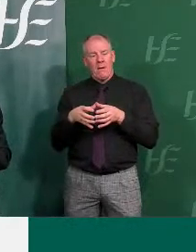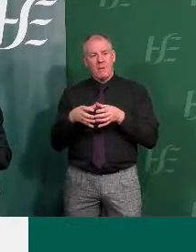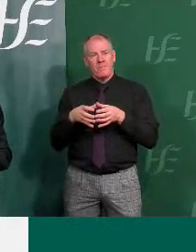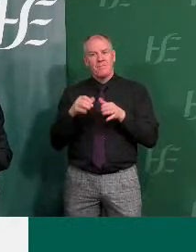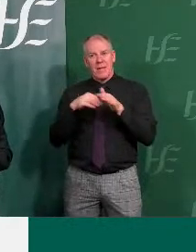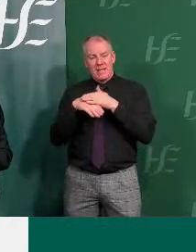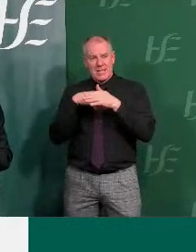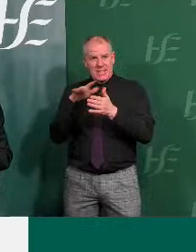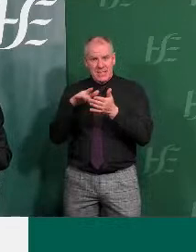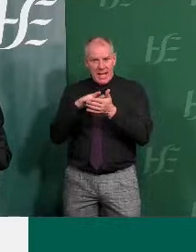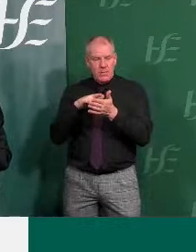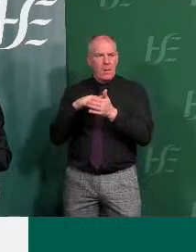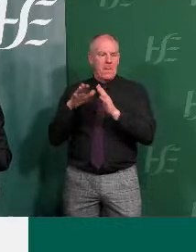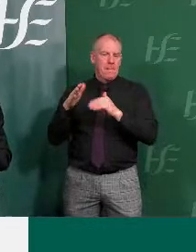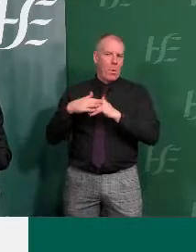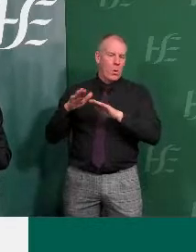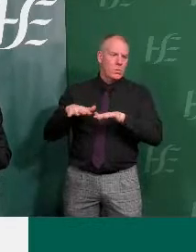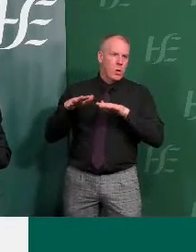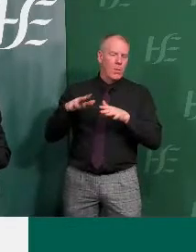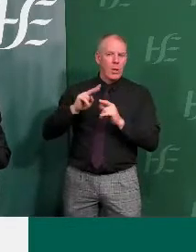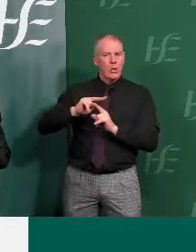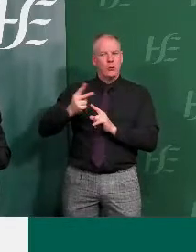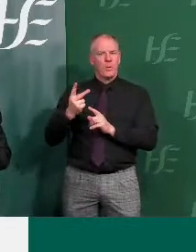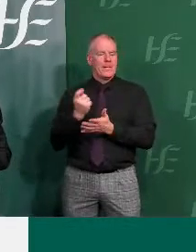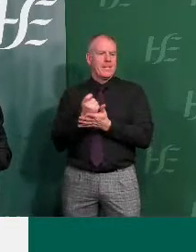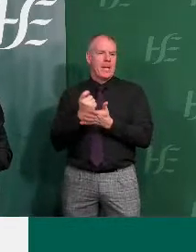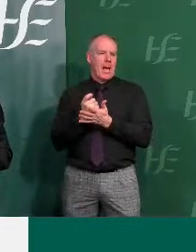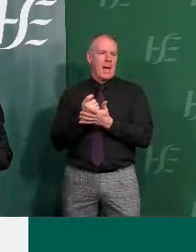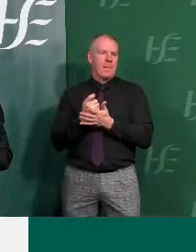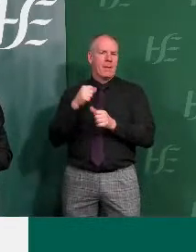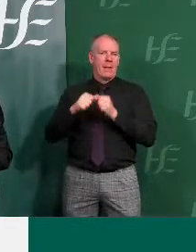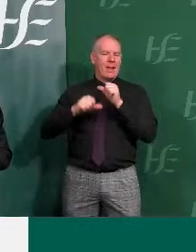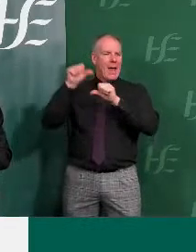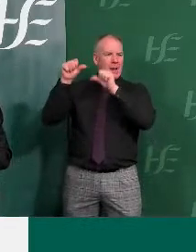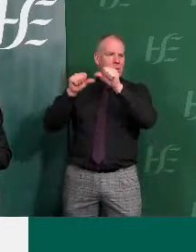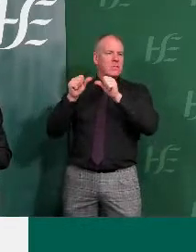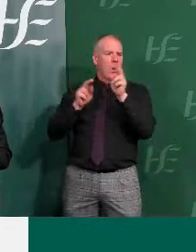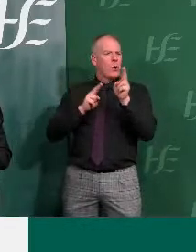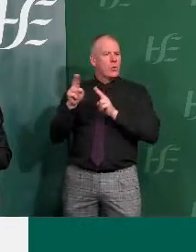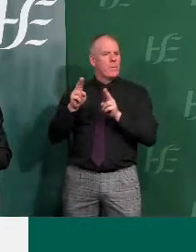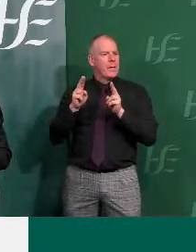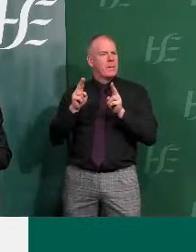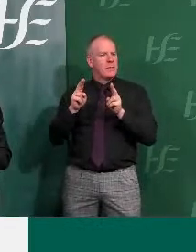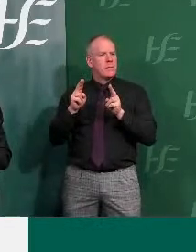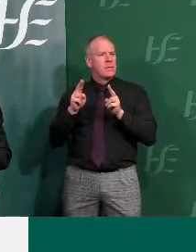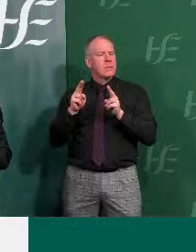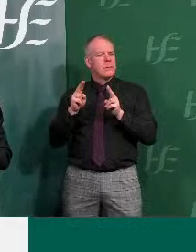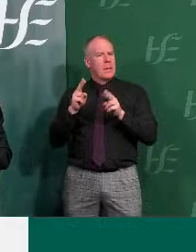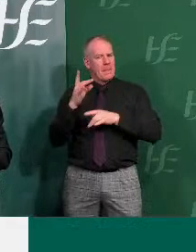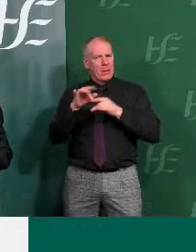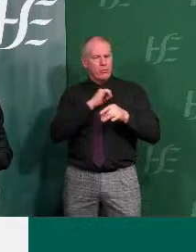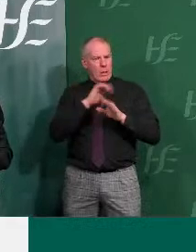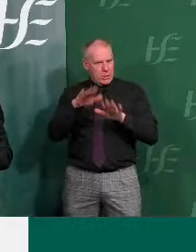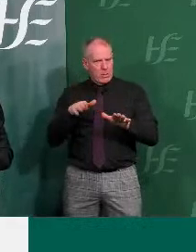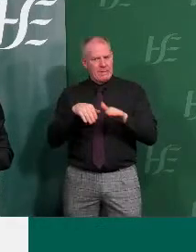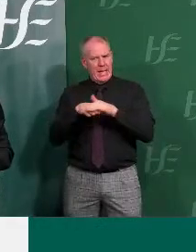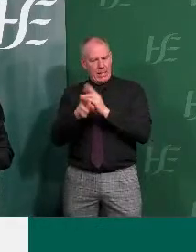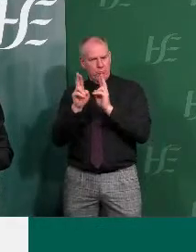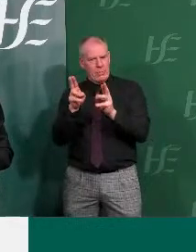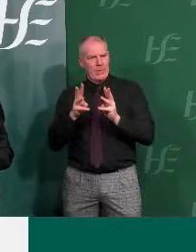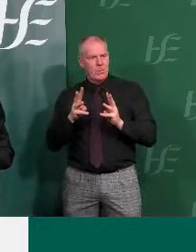is much slower. It's at least double the time frame, and so it should be to bring kids through in the proper